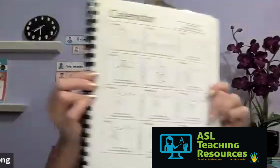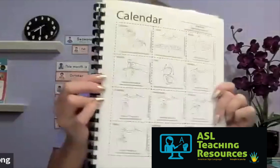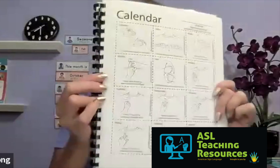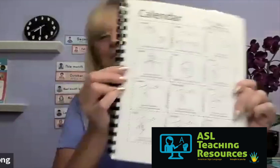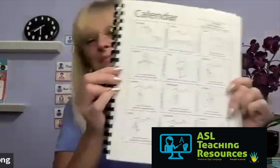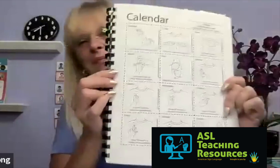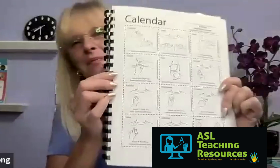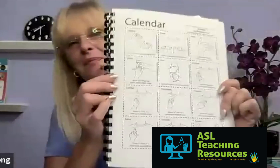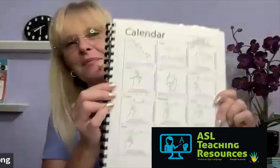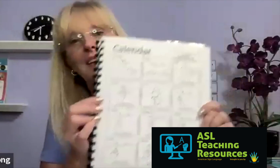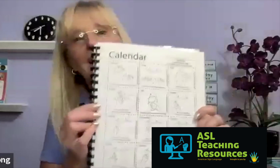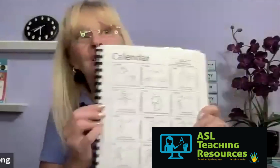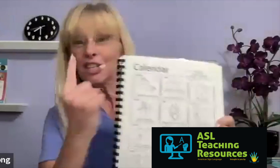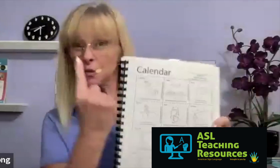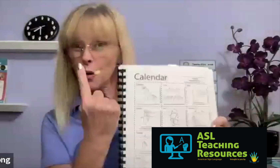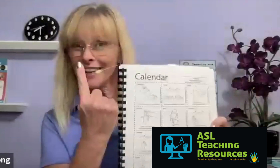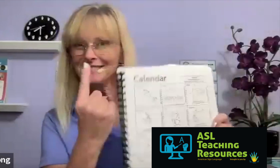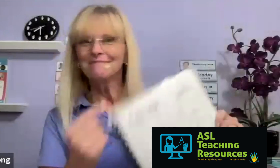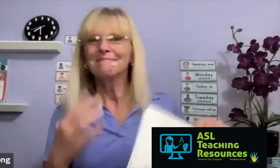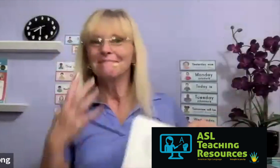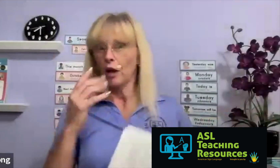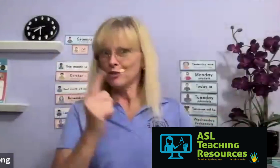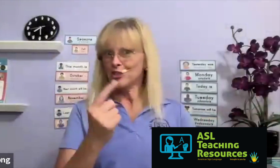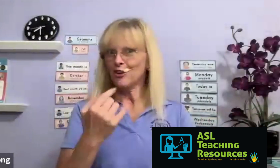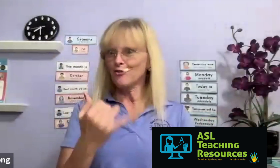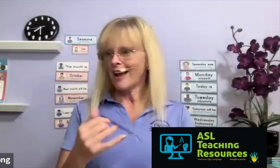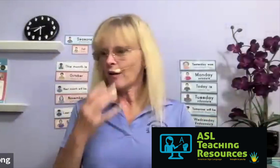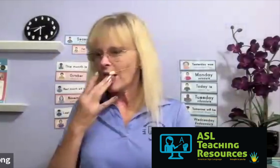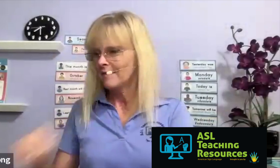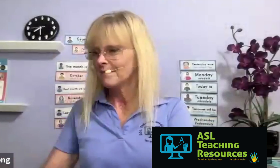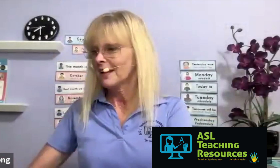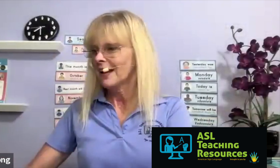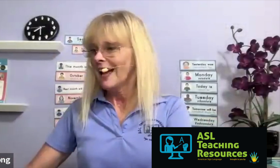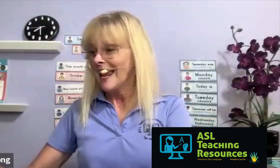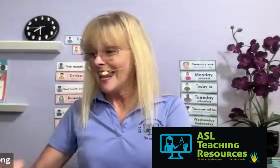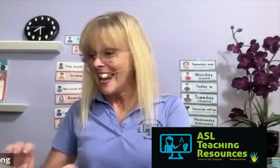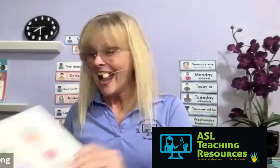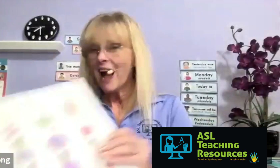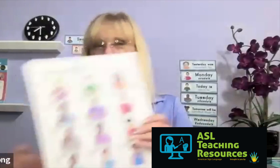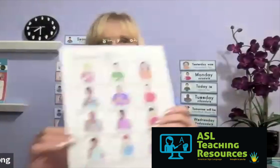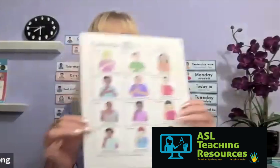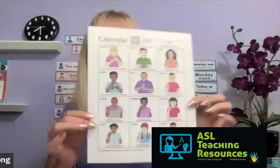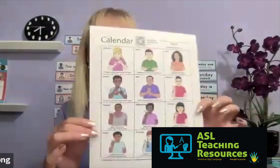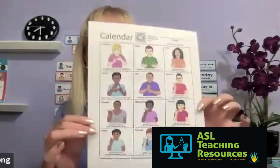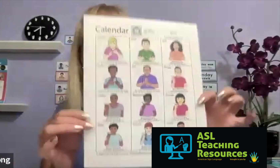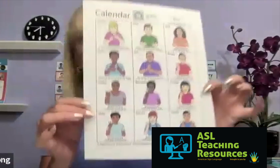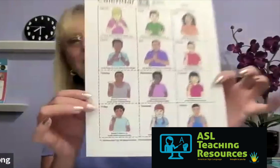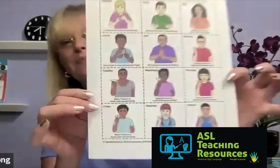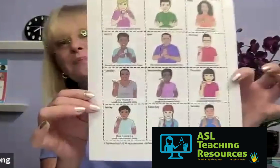okay? Just one. I'm going to show you now. Now is this.